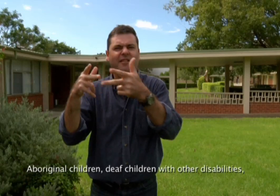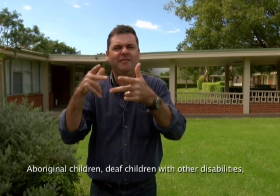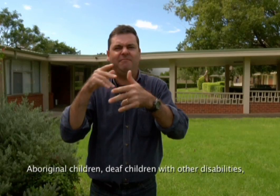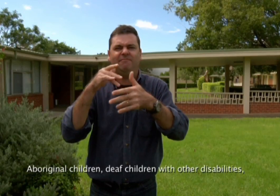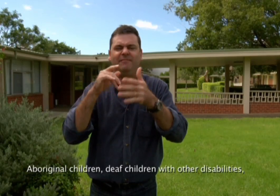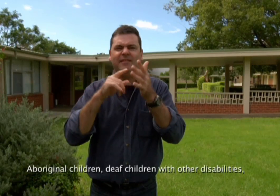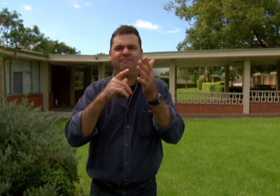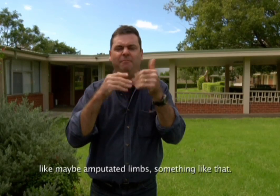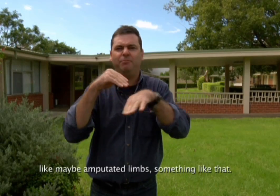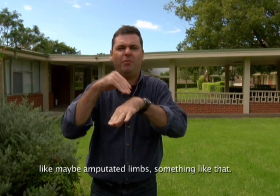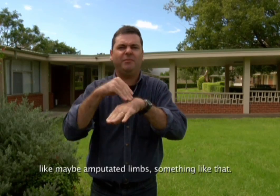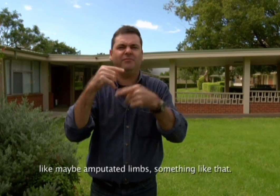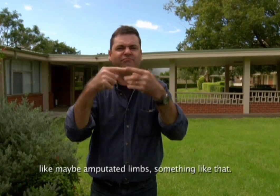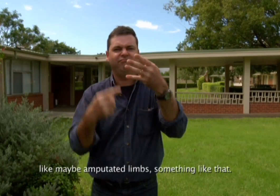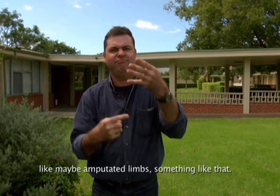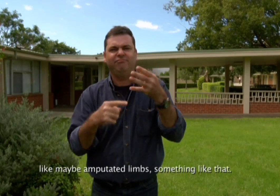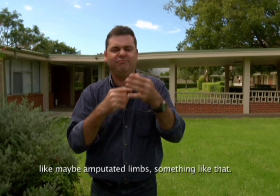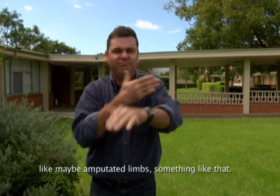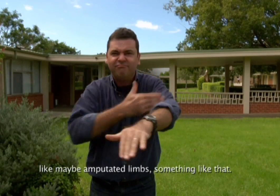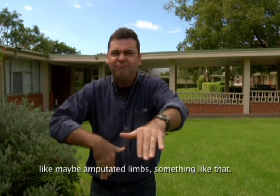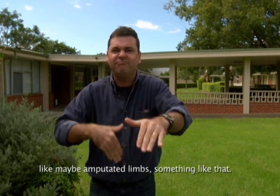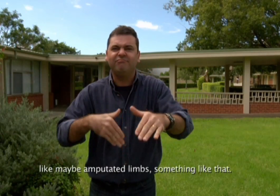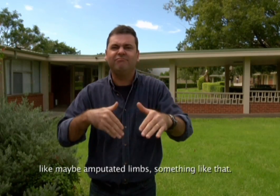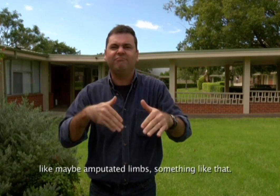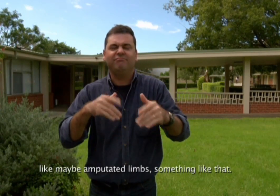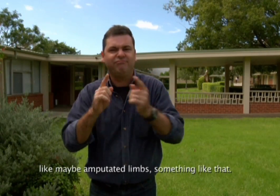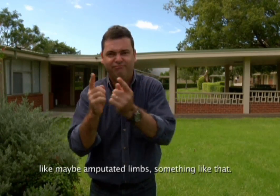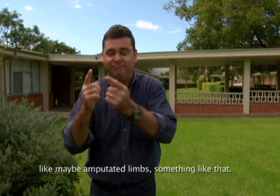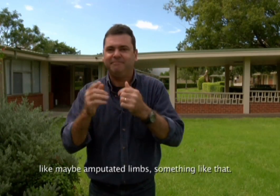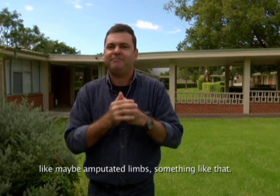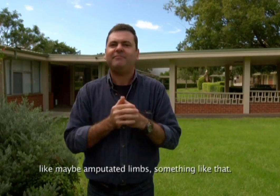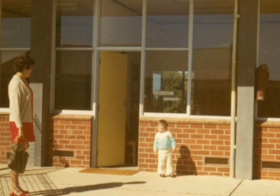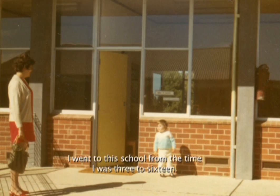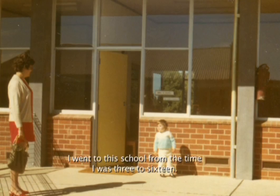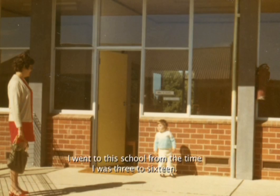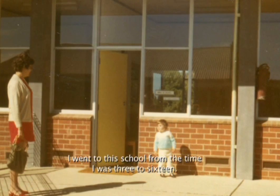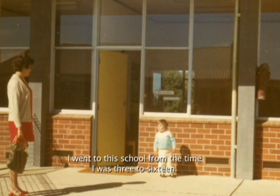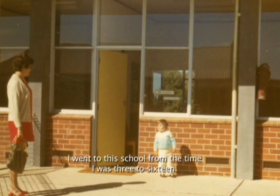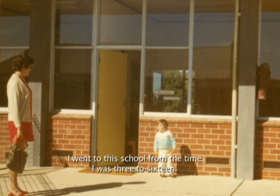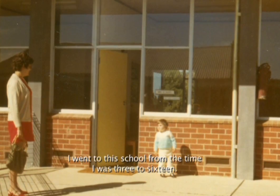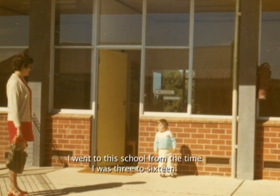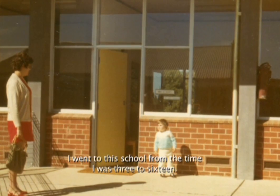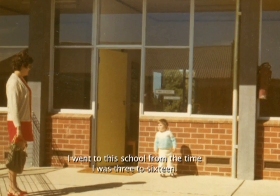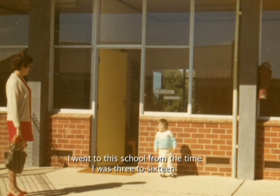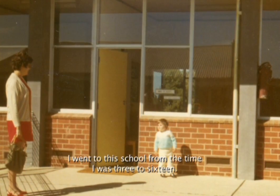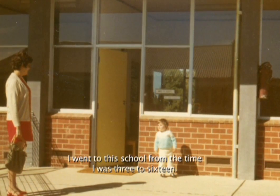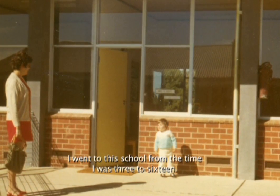other disabilities like maybe amputated limbs, something like that. I went to this school from the time I was 3